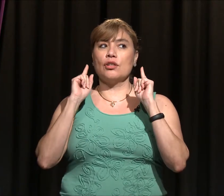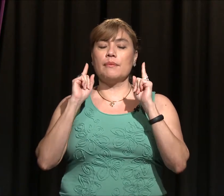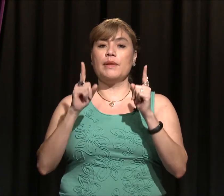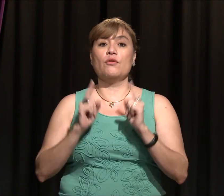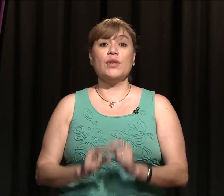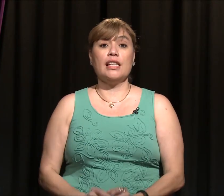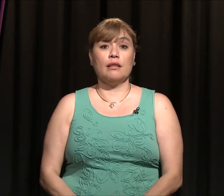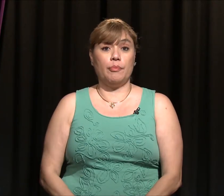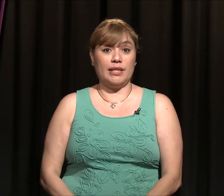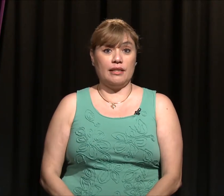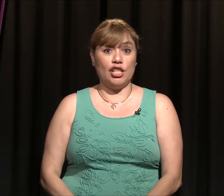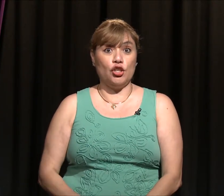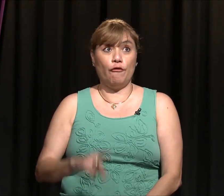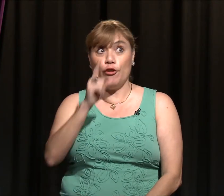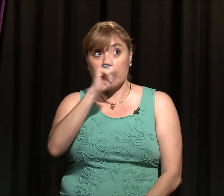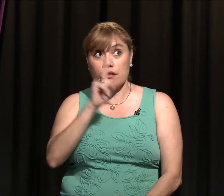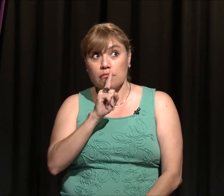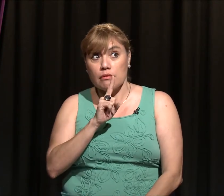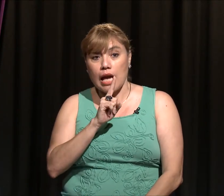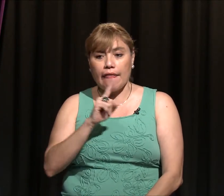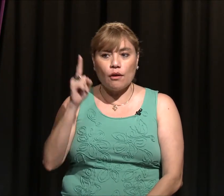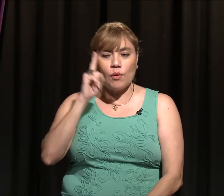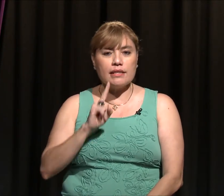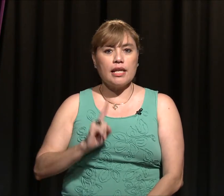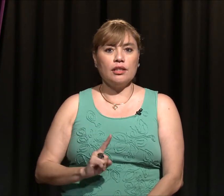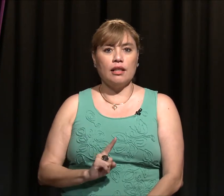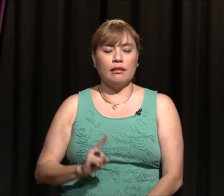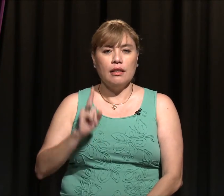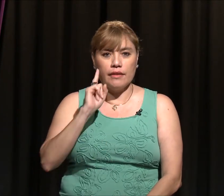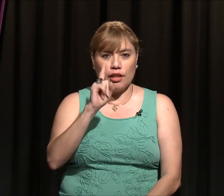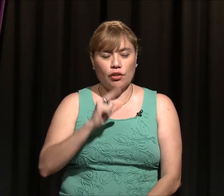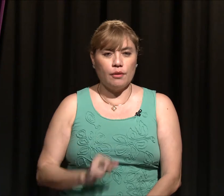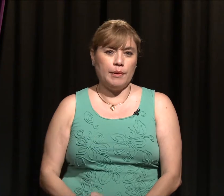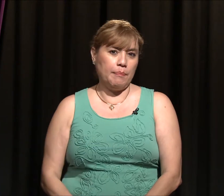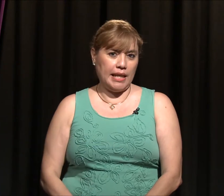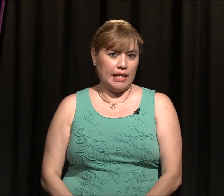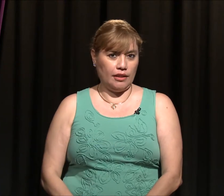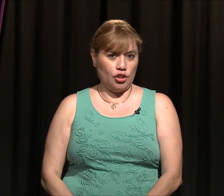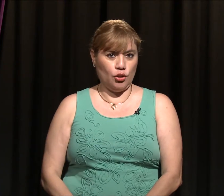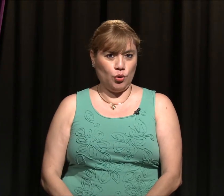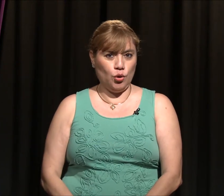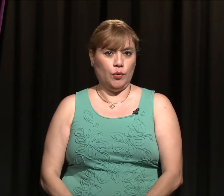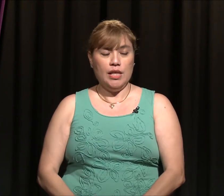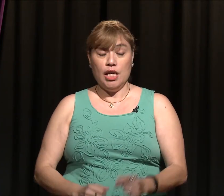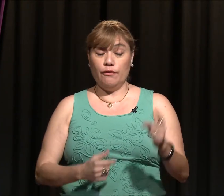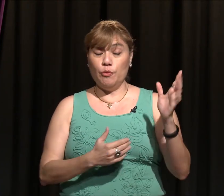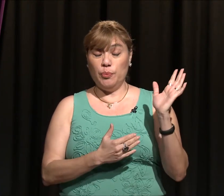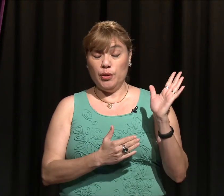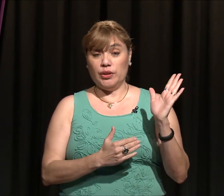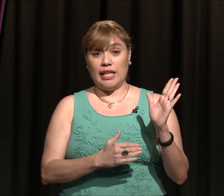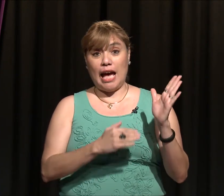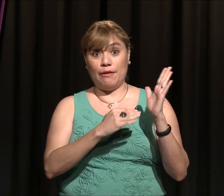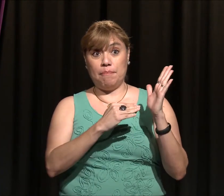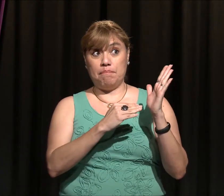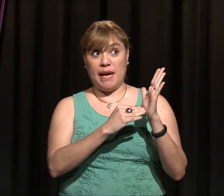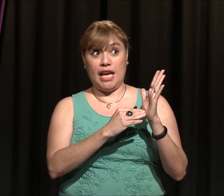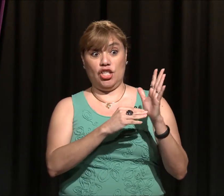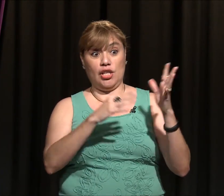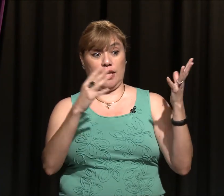going to be reading the presentation first. And then once they are done, they are going to be paying attention to you. If you put half a page, like